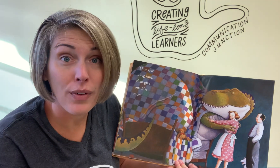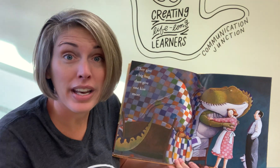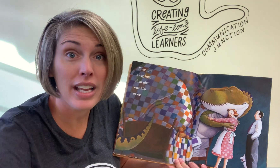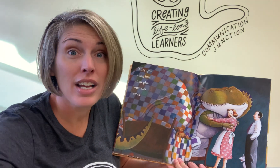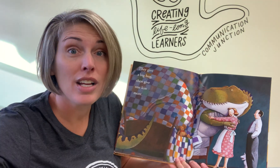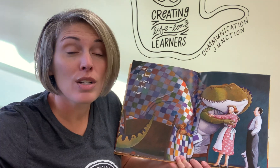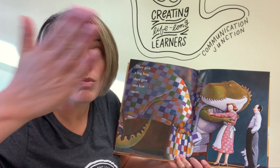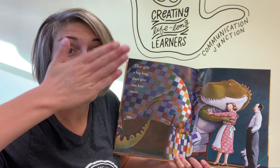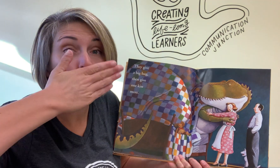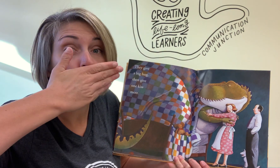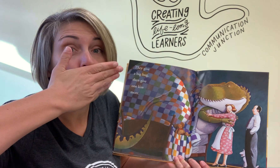Ready?